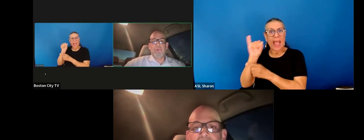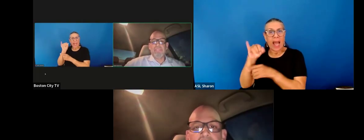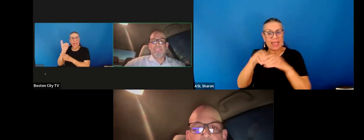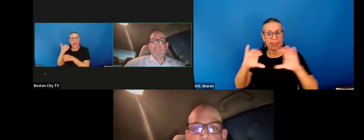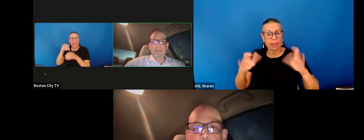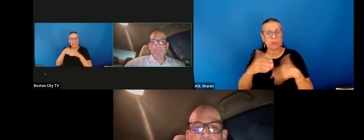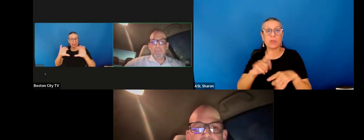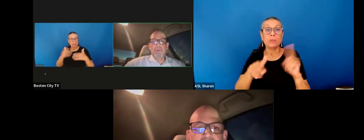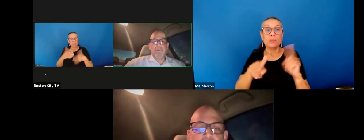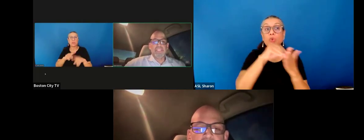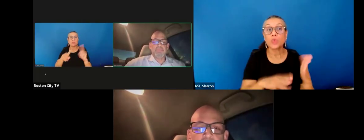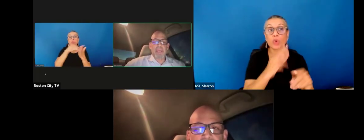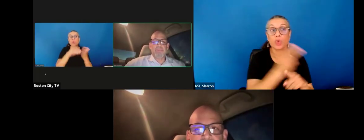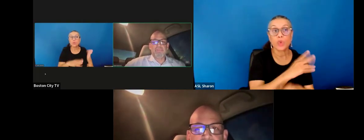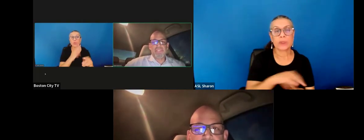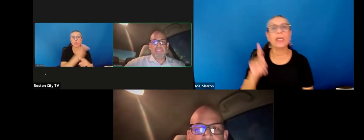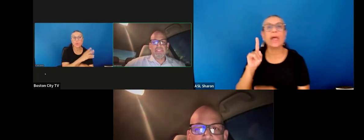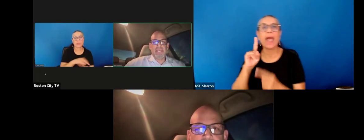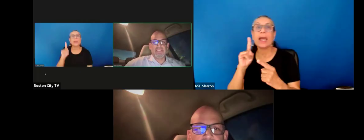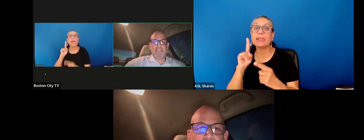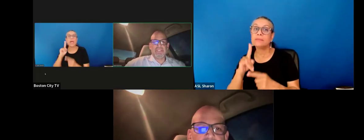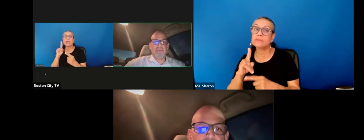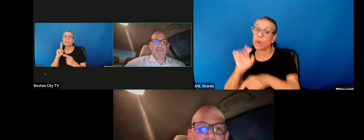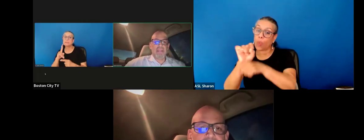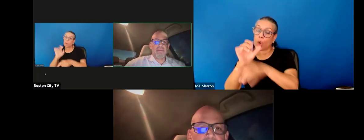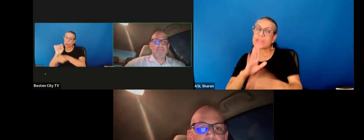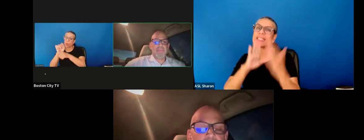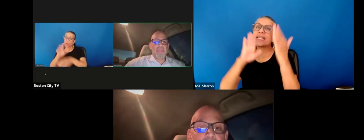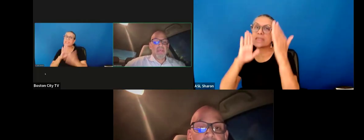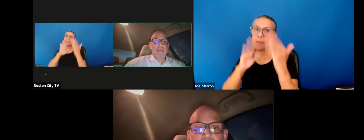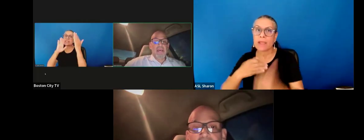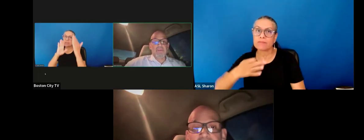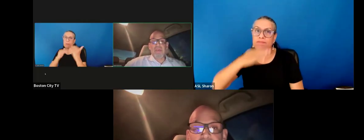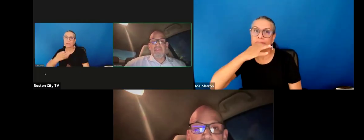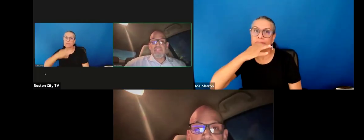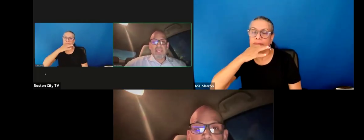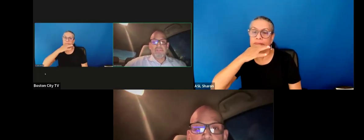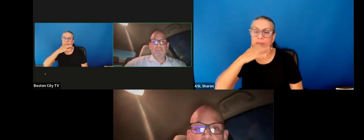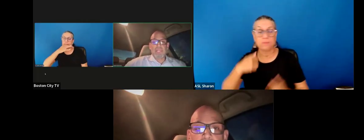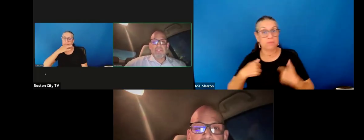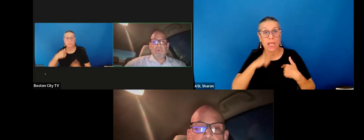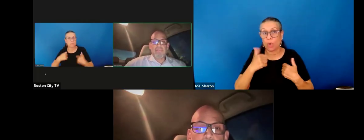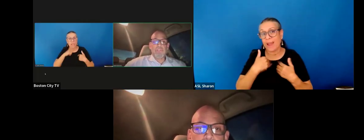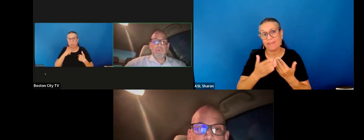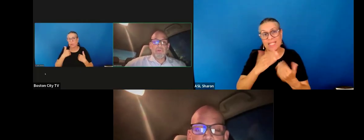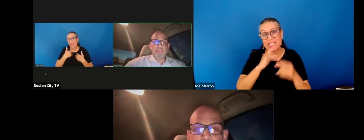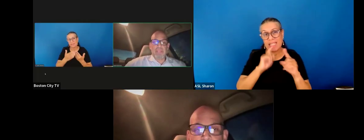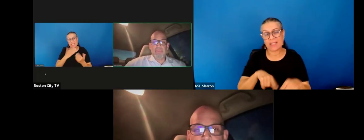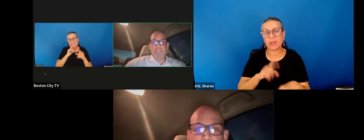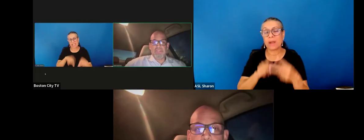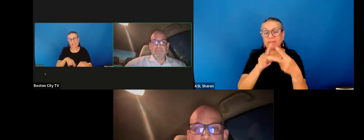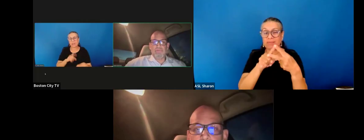employers expect proficiency as a condition of hire. I don't have easy answers, but I do have two